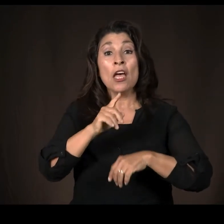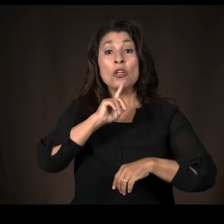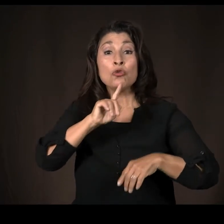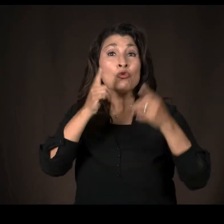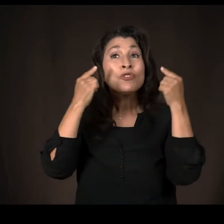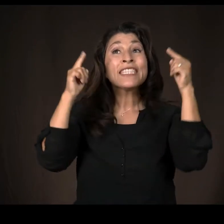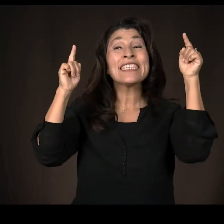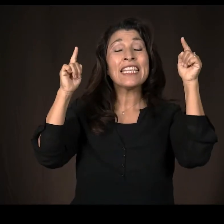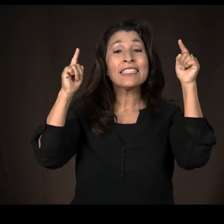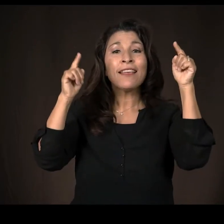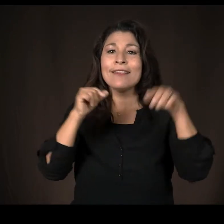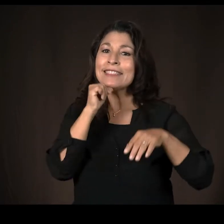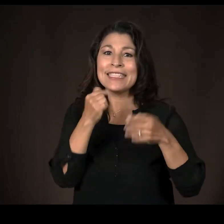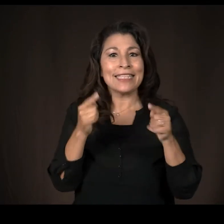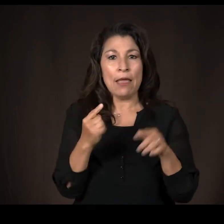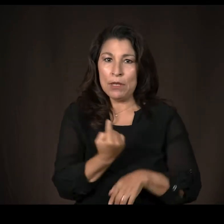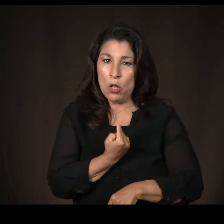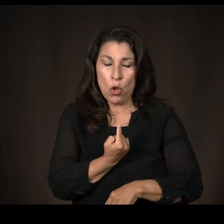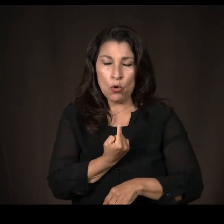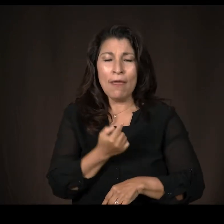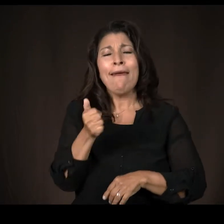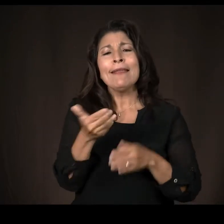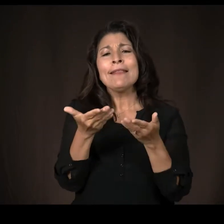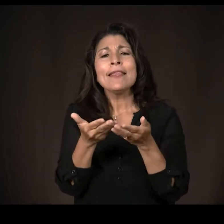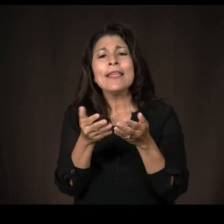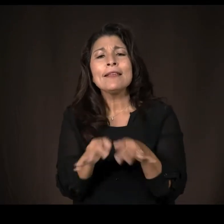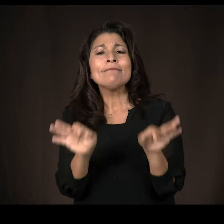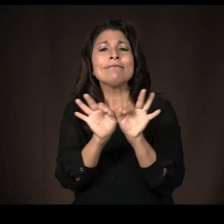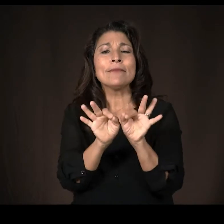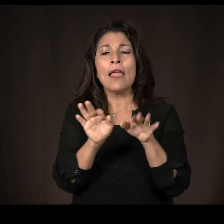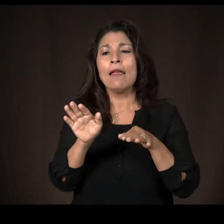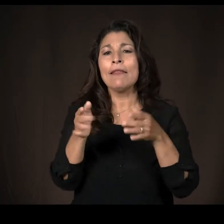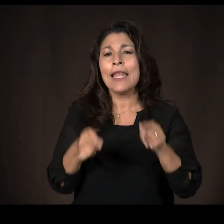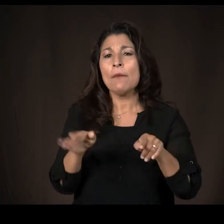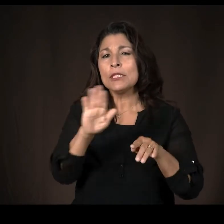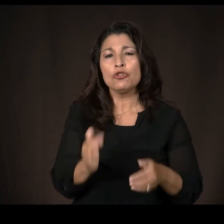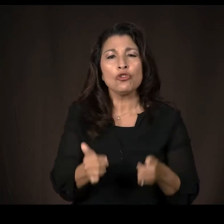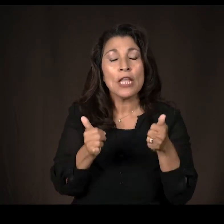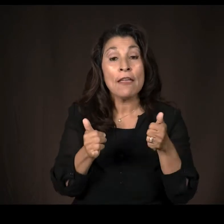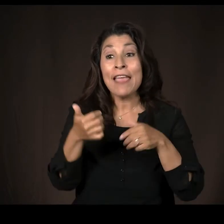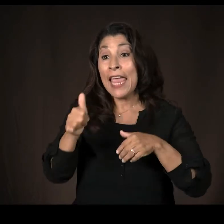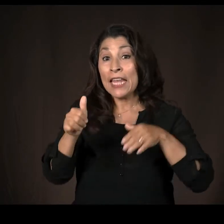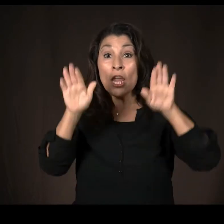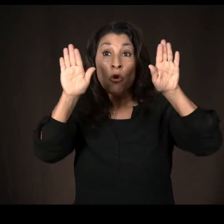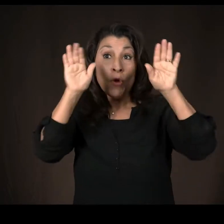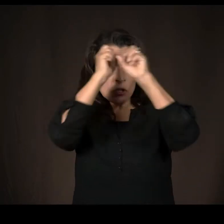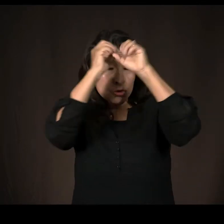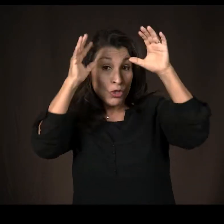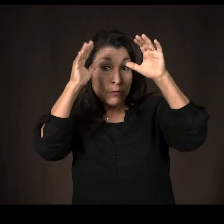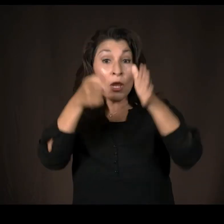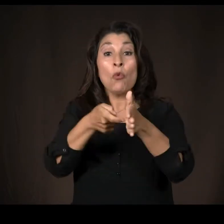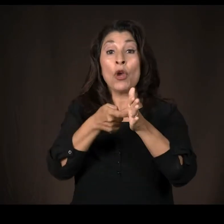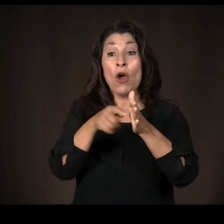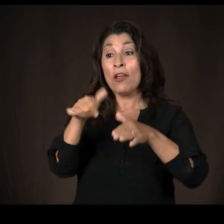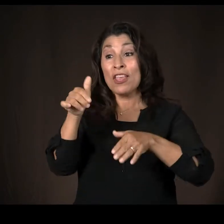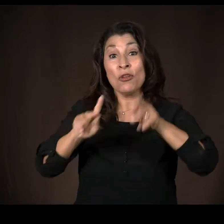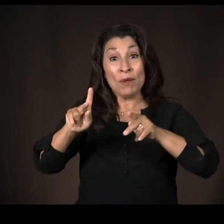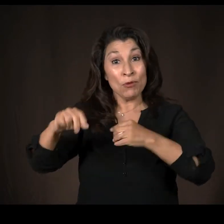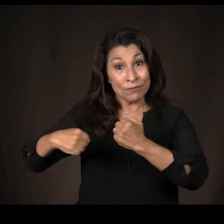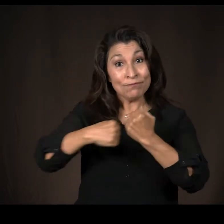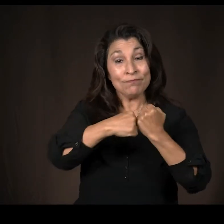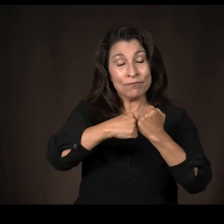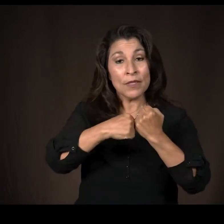show. Anything significant that's done in your life, any great dream, will require help from